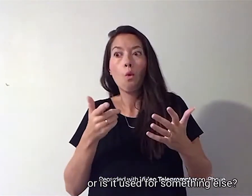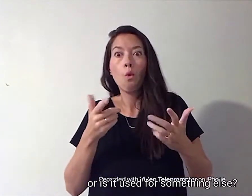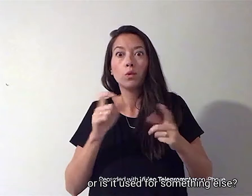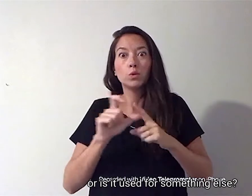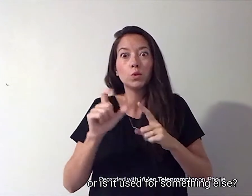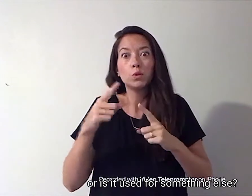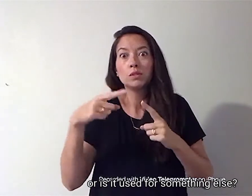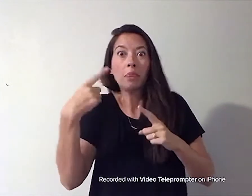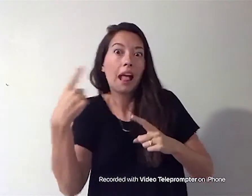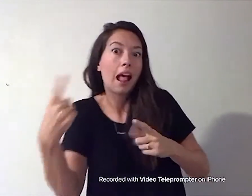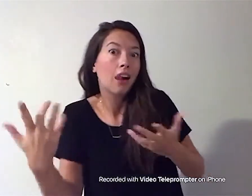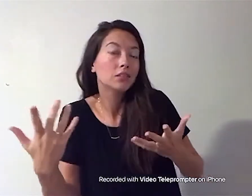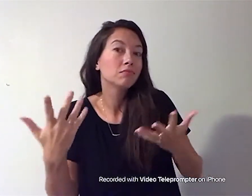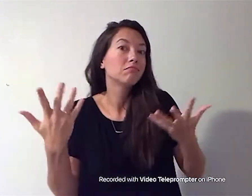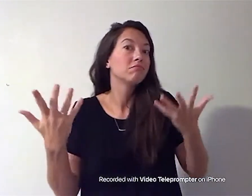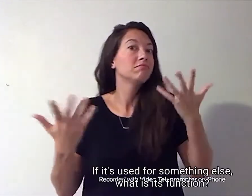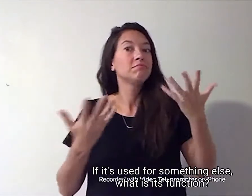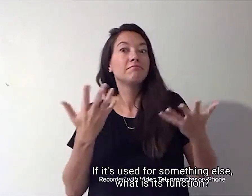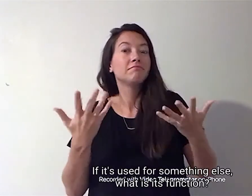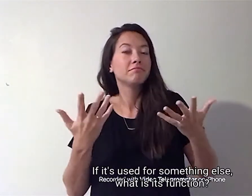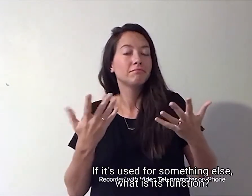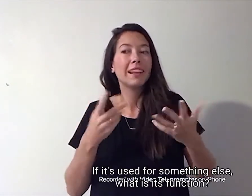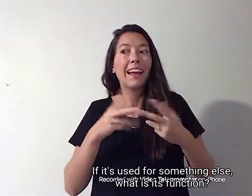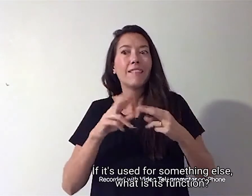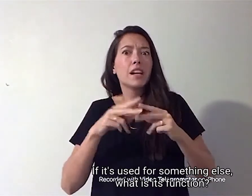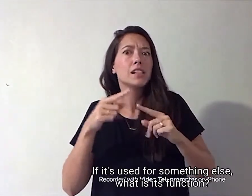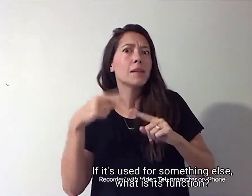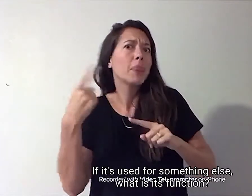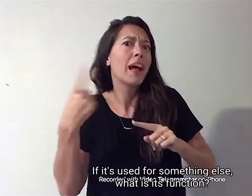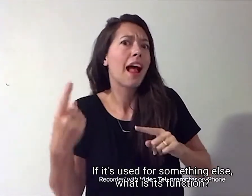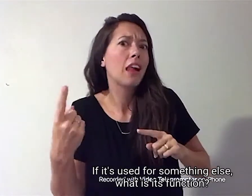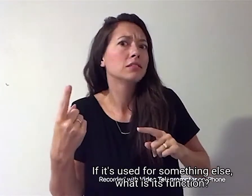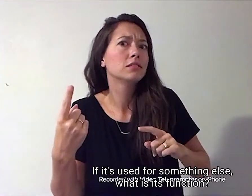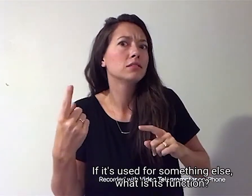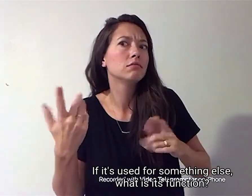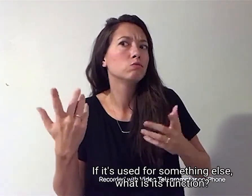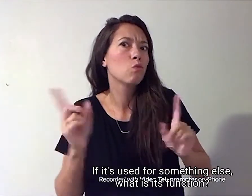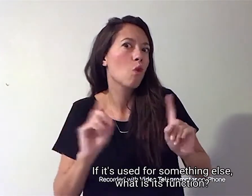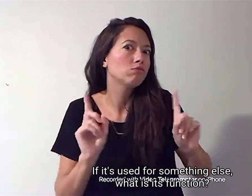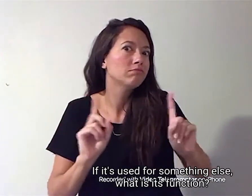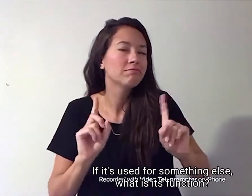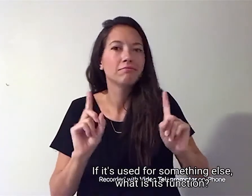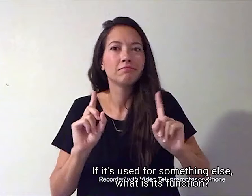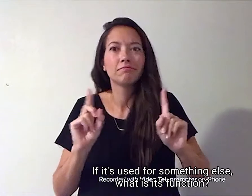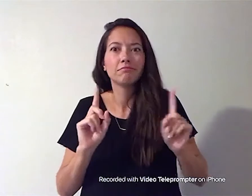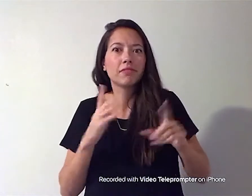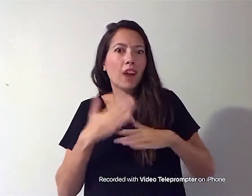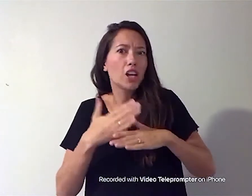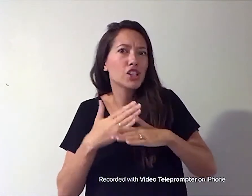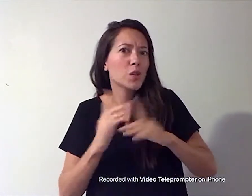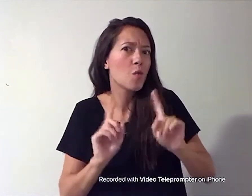something else? If it's used for something else, what is its function?